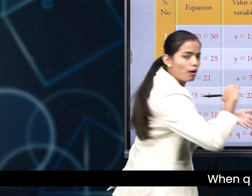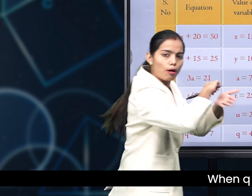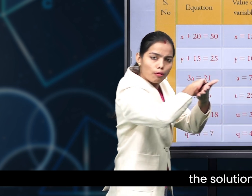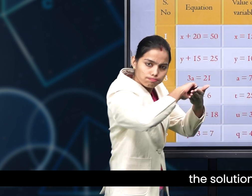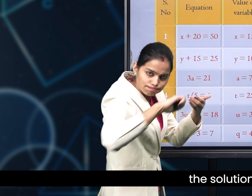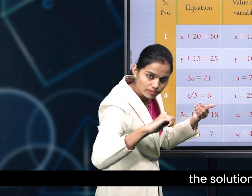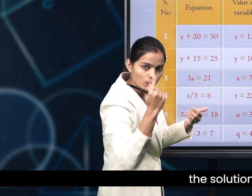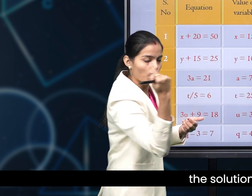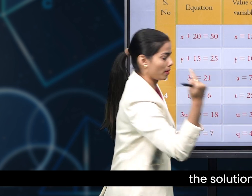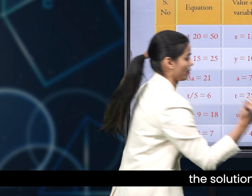the solution is 1